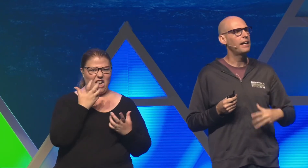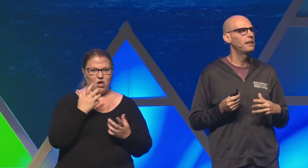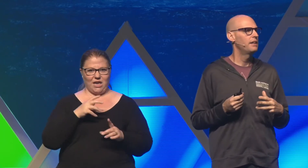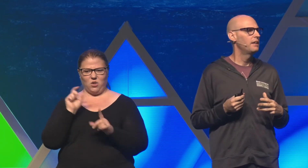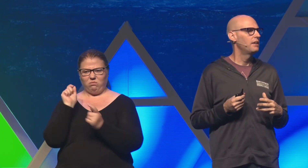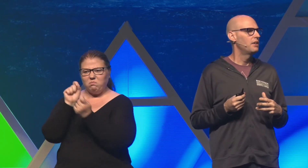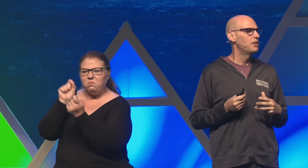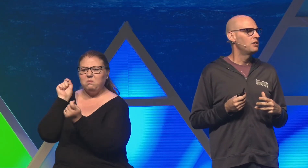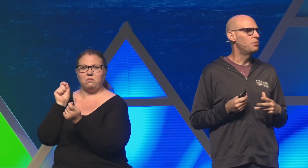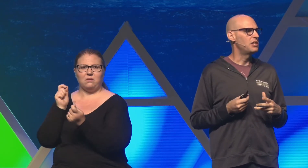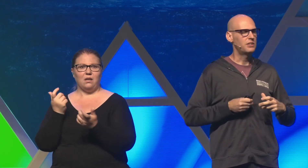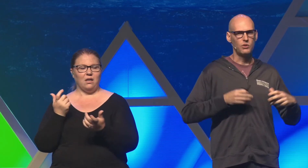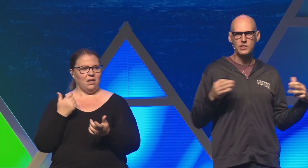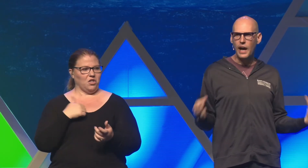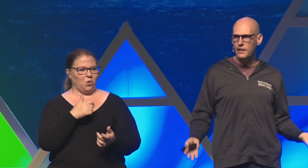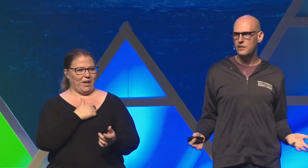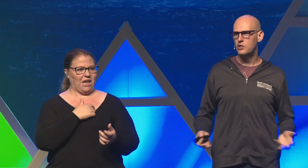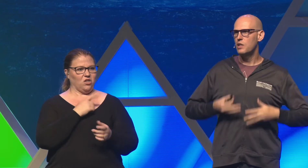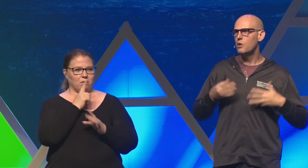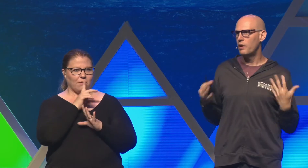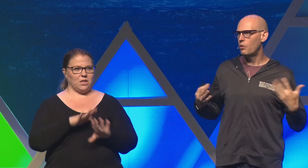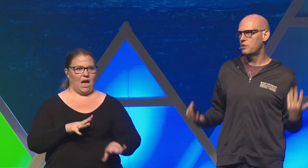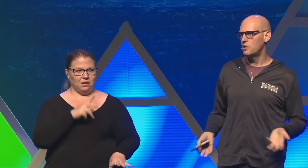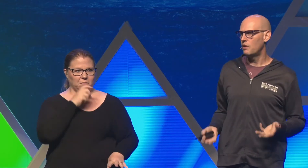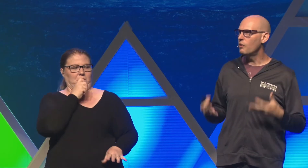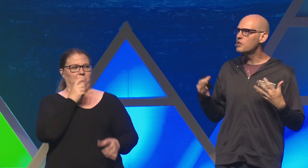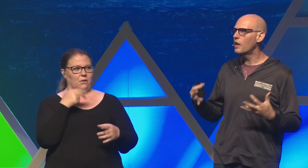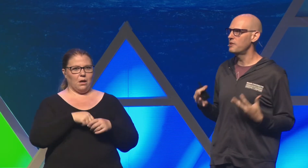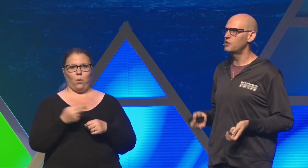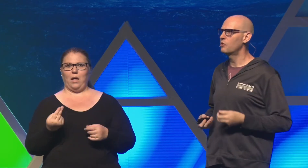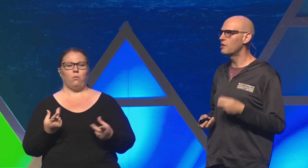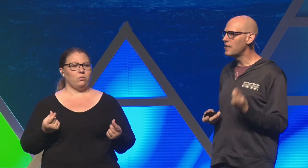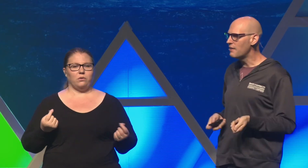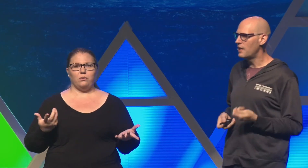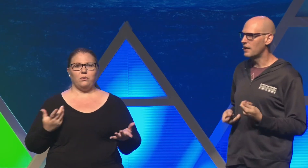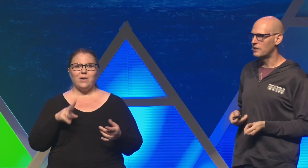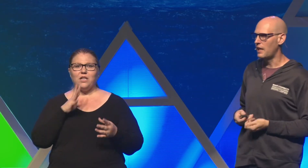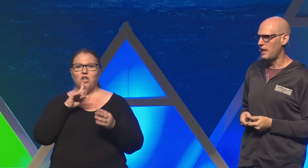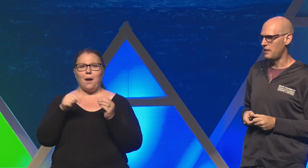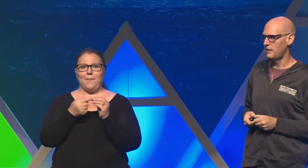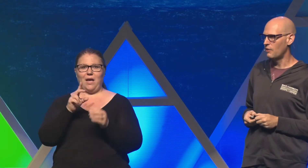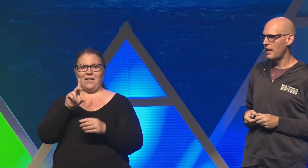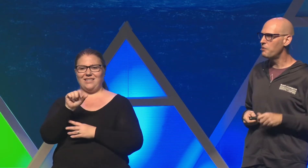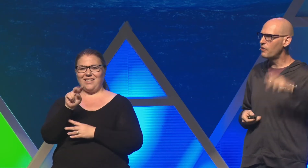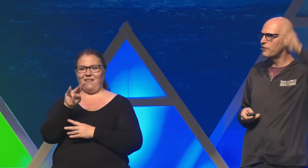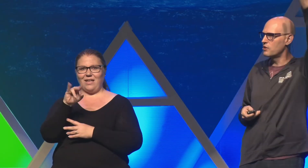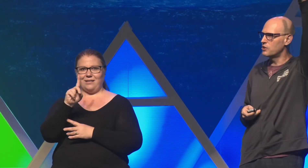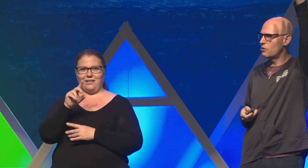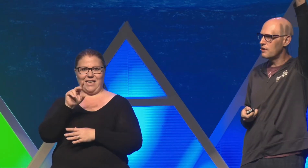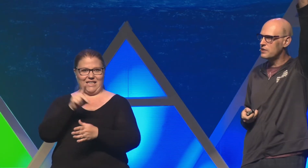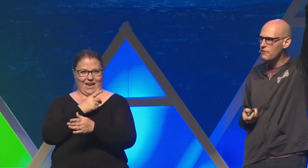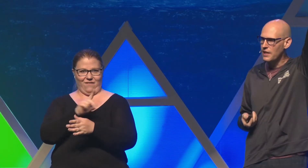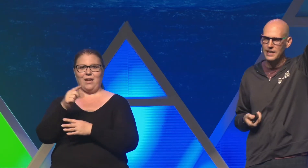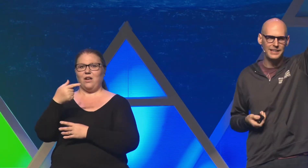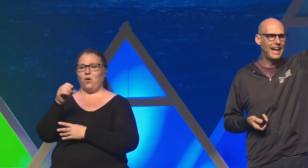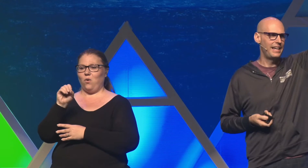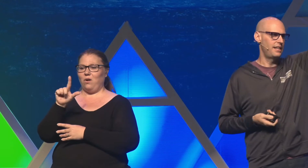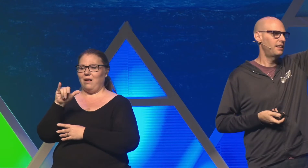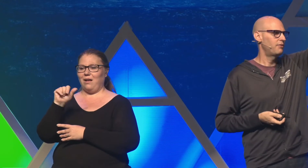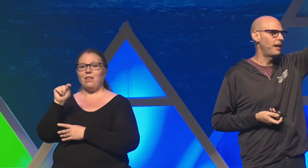back? Do we just go silent? Do we quit? What do we do? And I want to talk about the story of David and Goliath, right? How many of you have ever heard the story of David